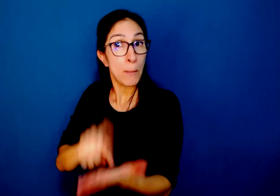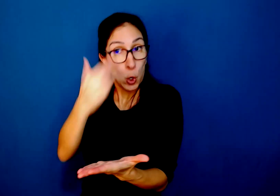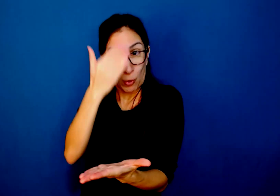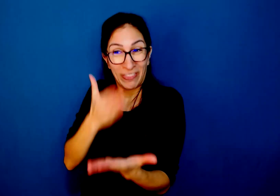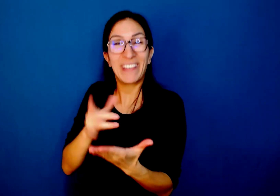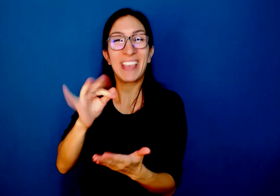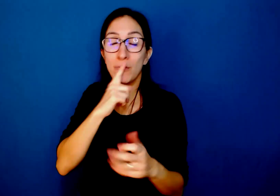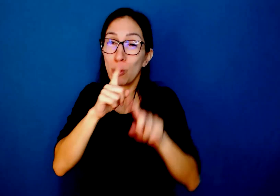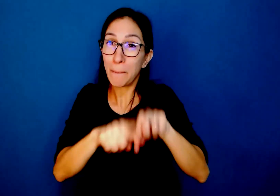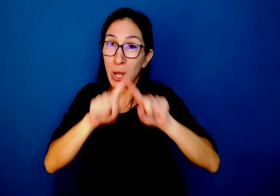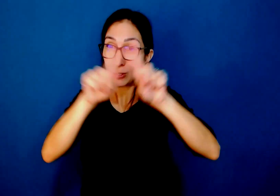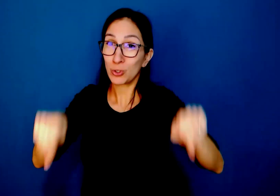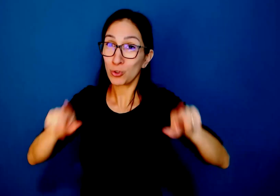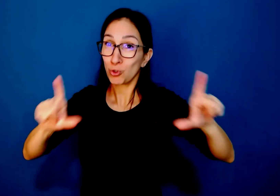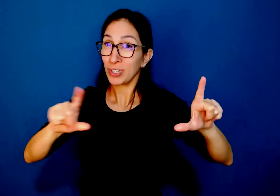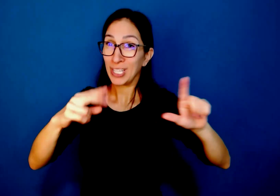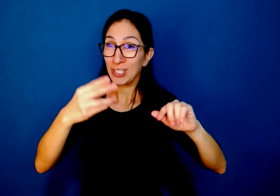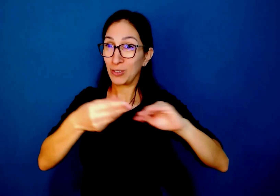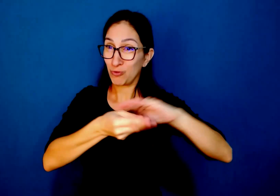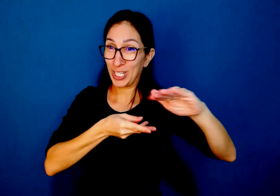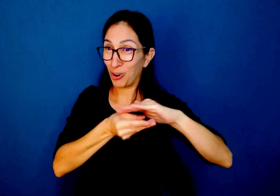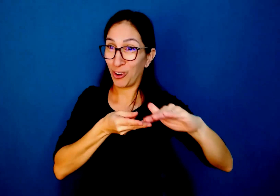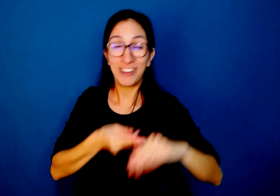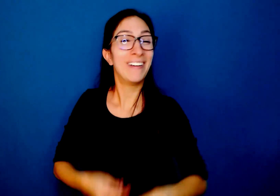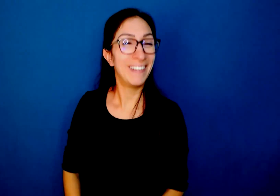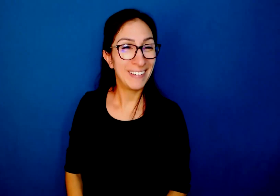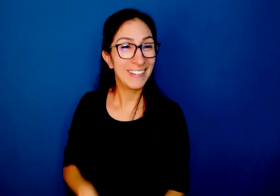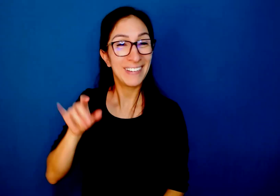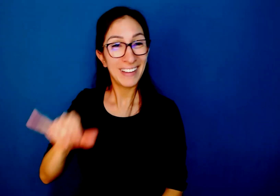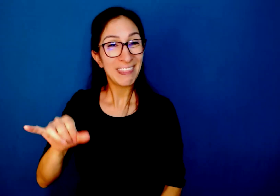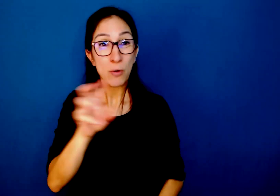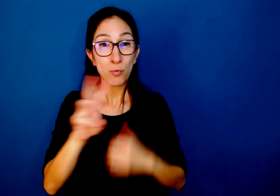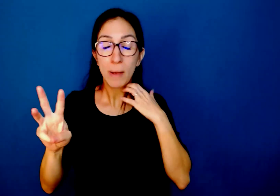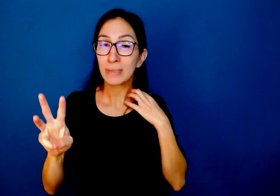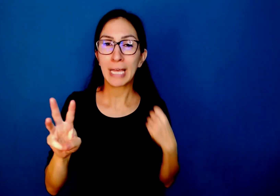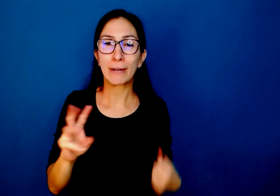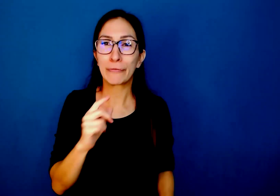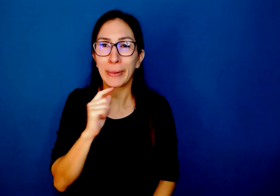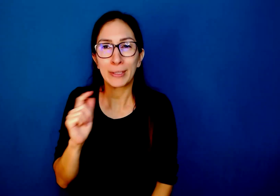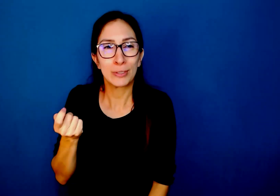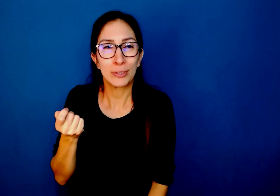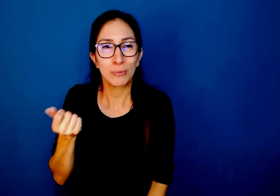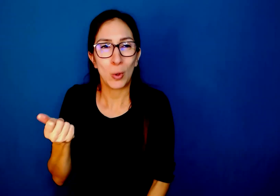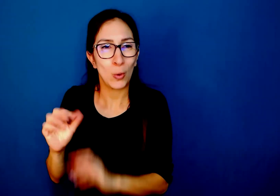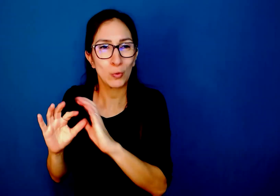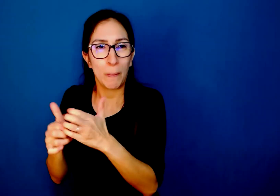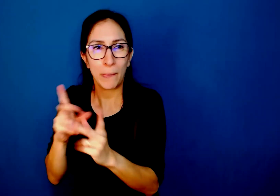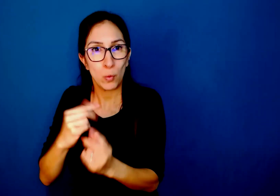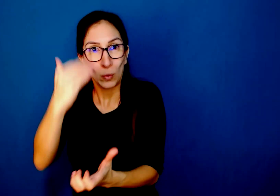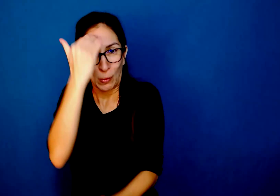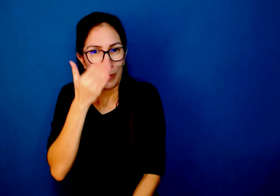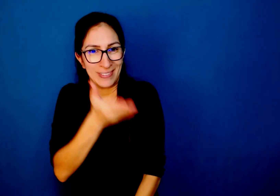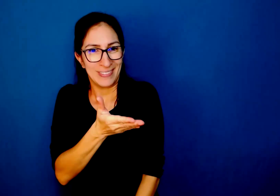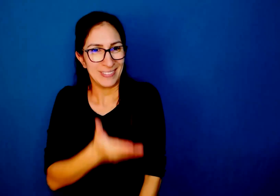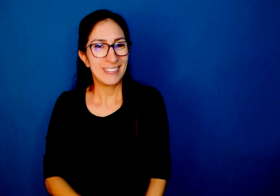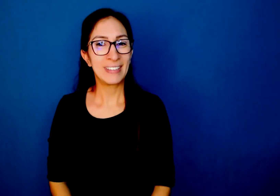might not expect. The site is technically accessible to a one tiny subset of users in this case, in this example,